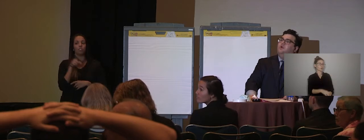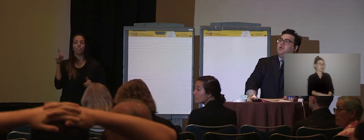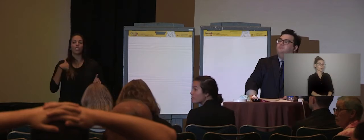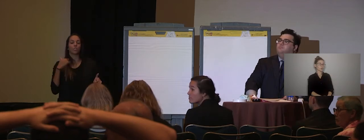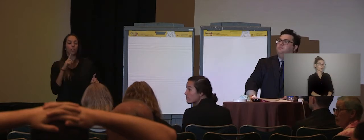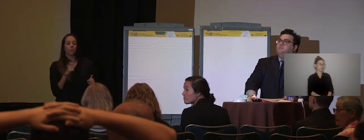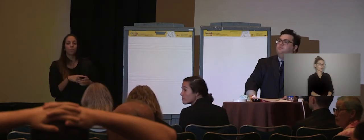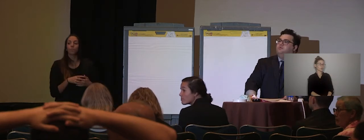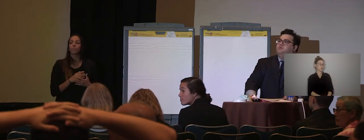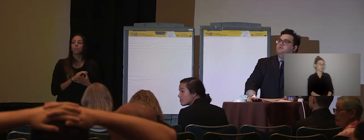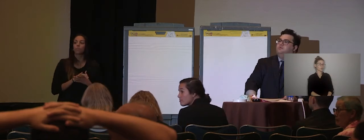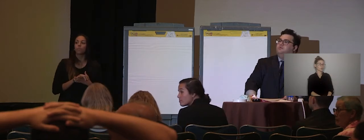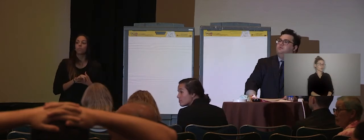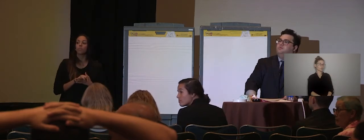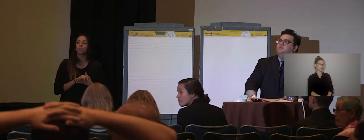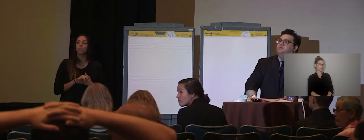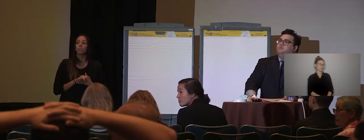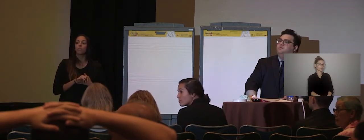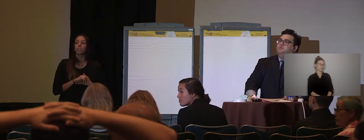Okay.